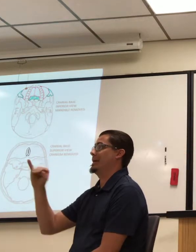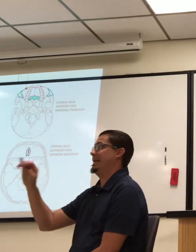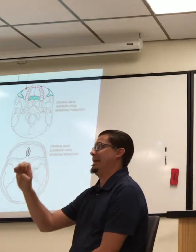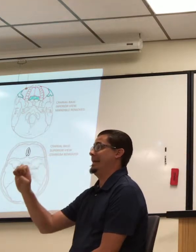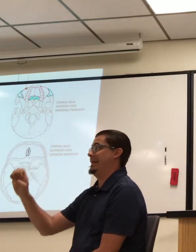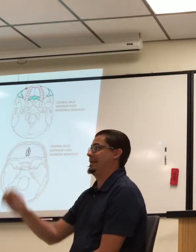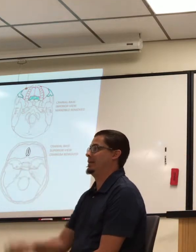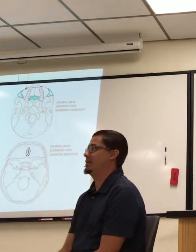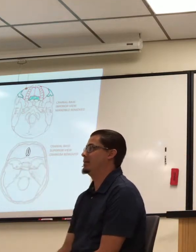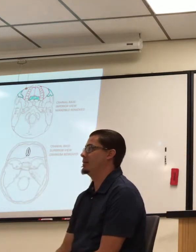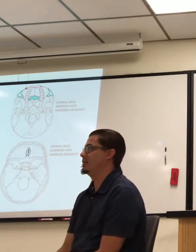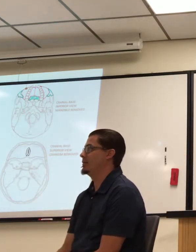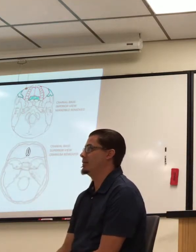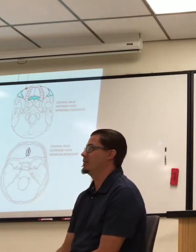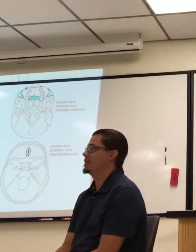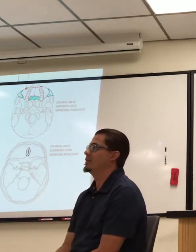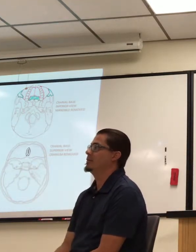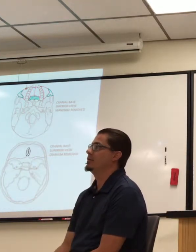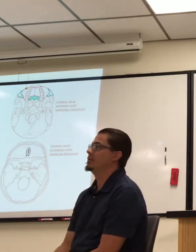I'll use pink.